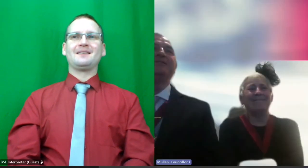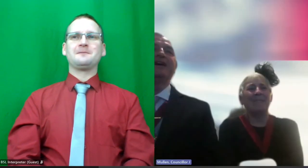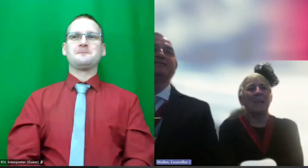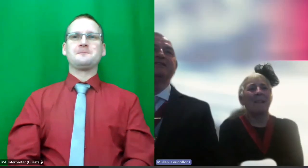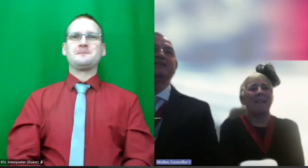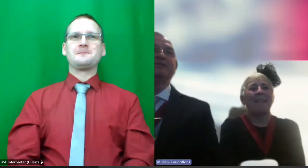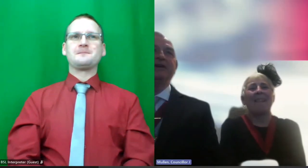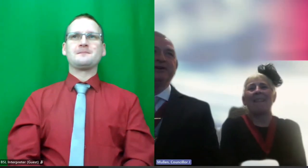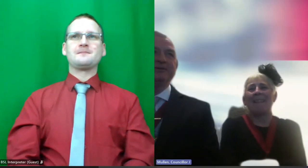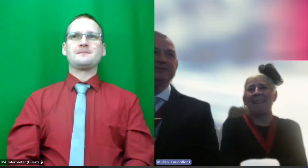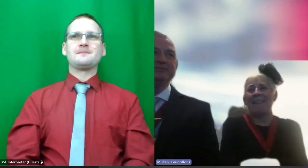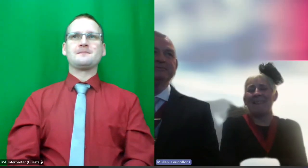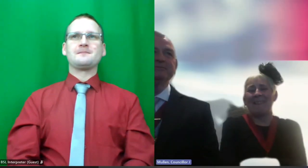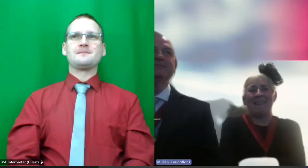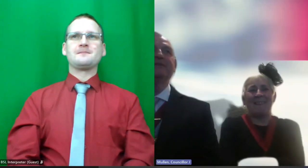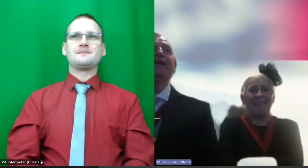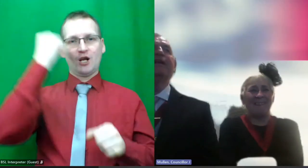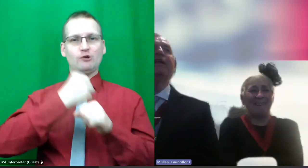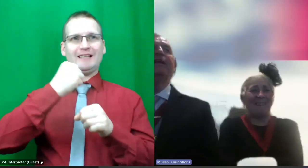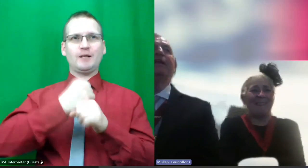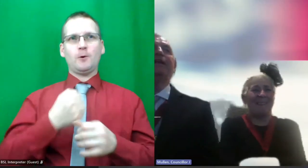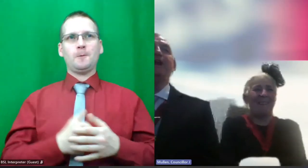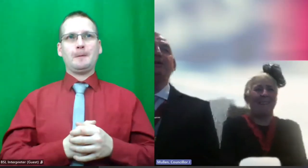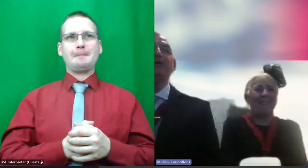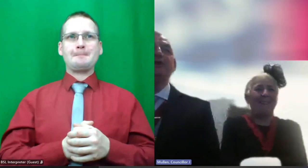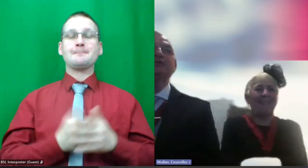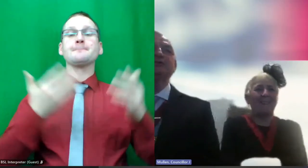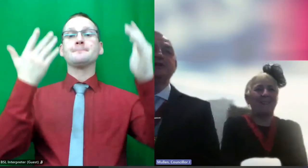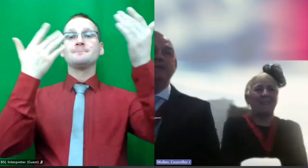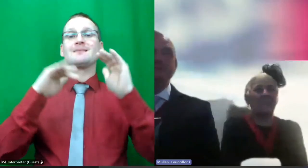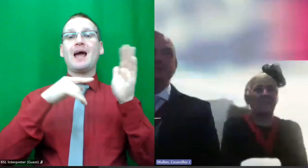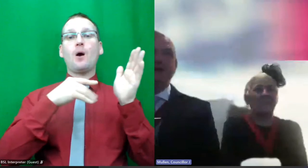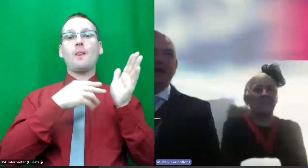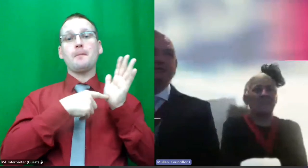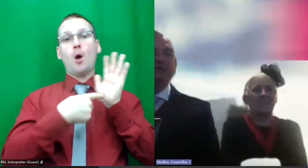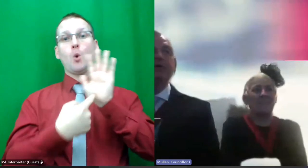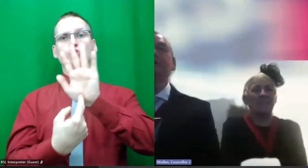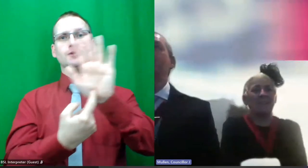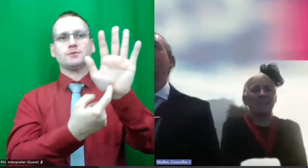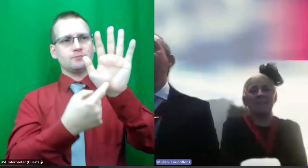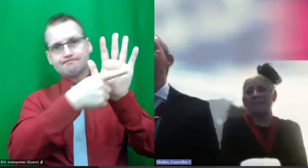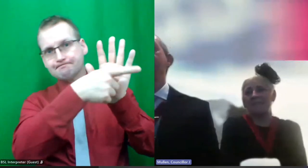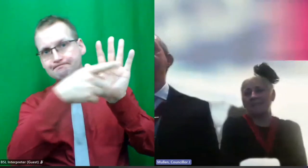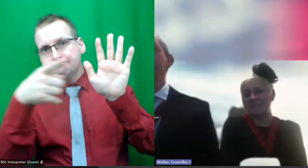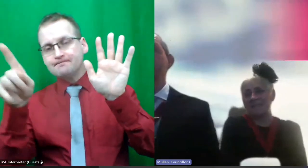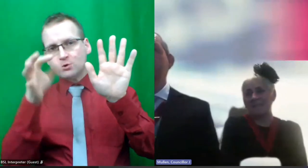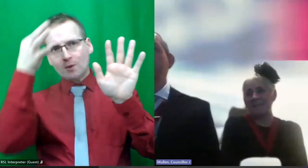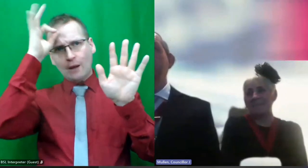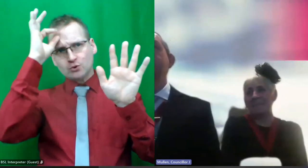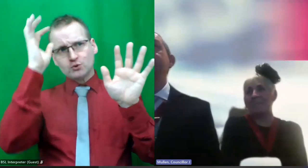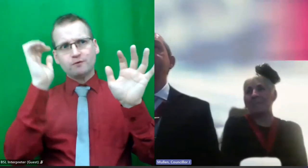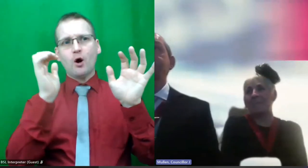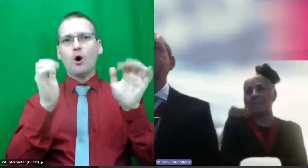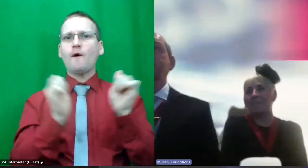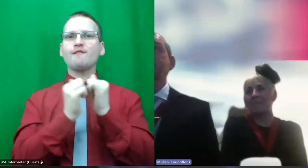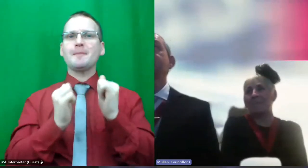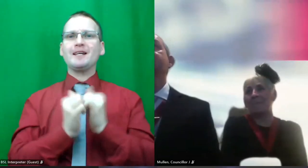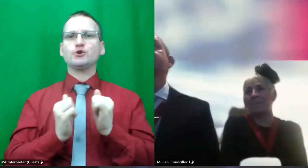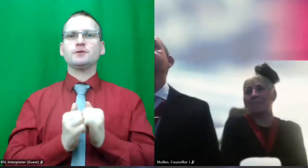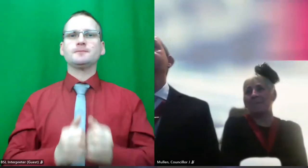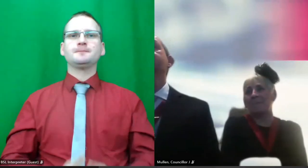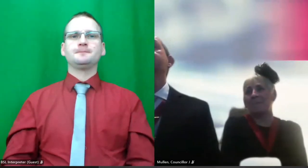Thank you, Councillor Garrido. Can I now put the motion to the members of the council for confirmation?